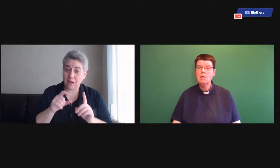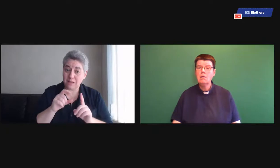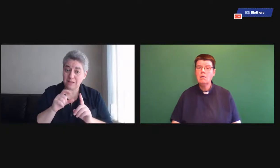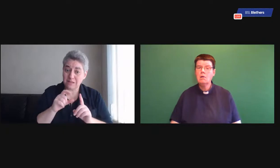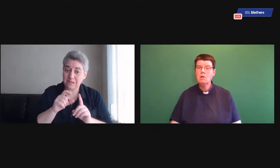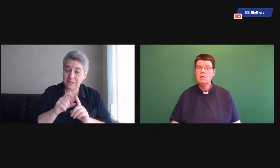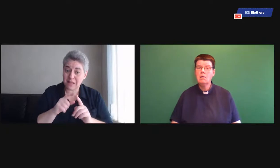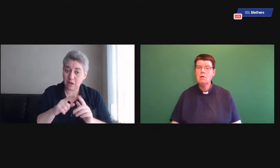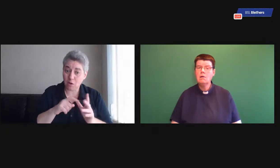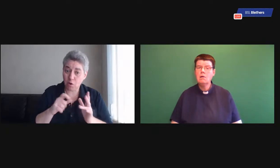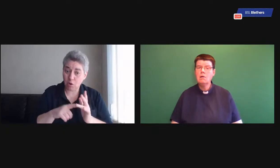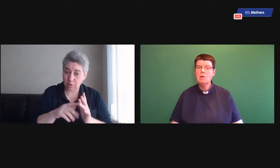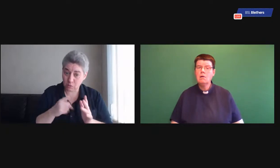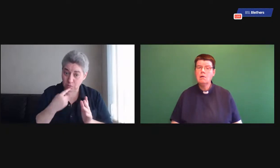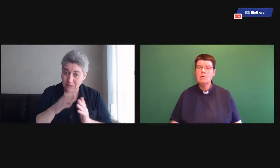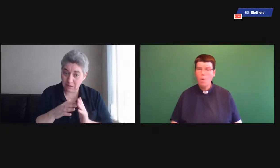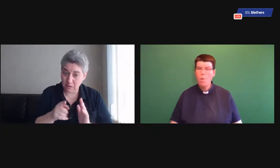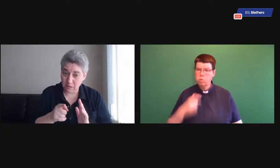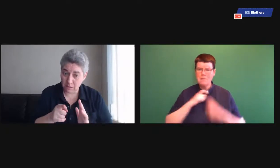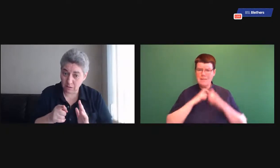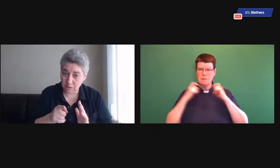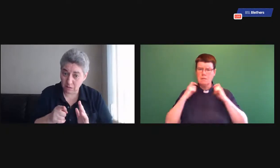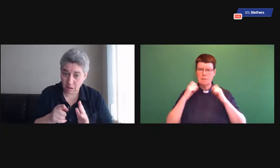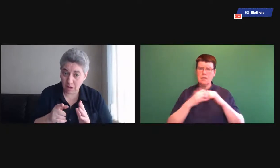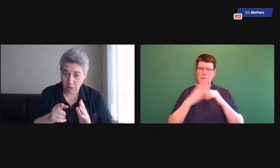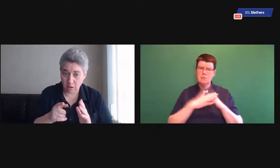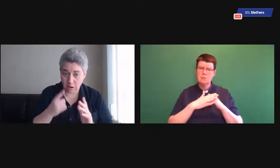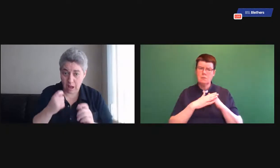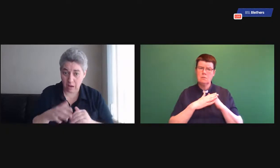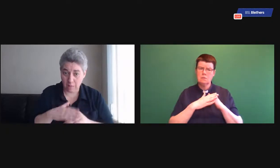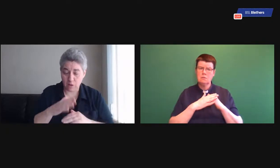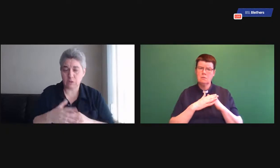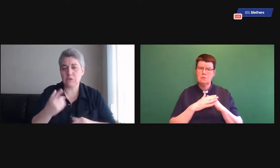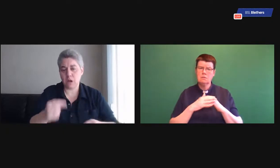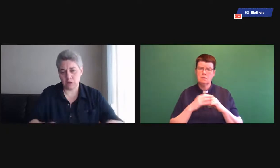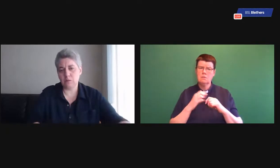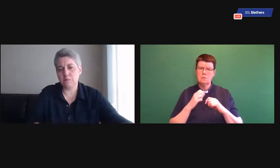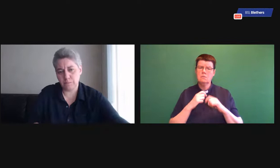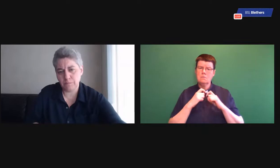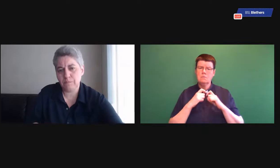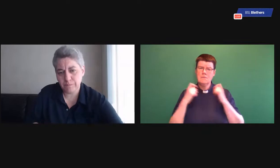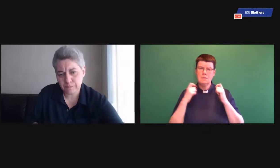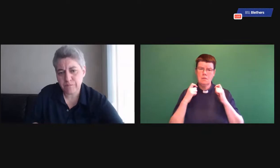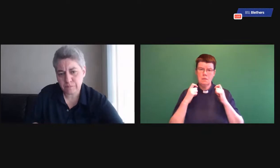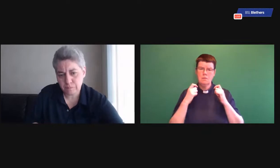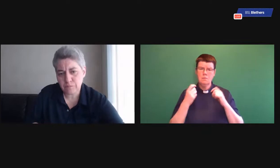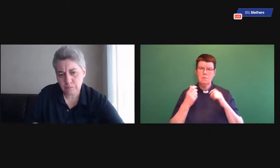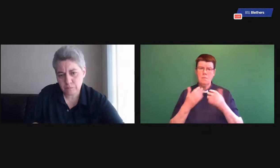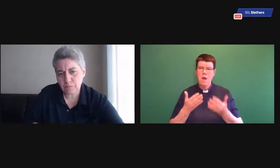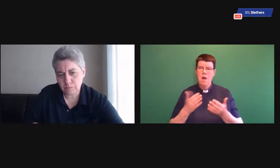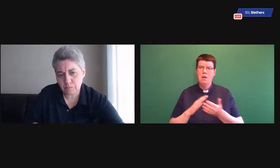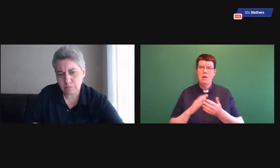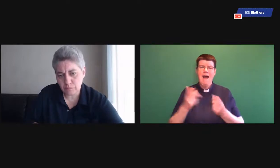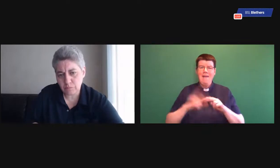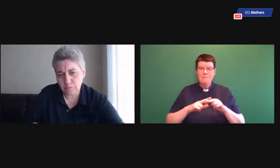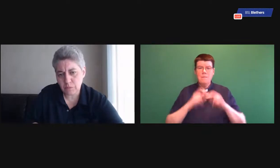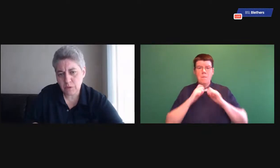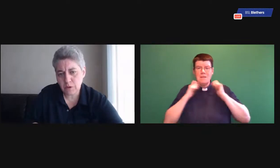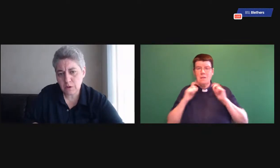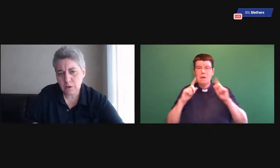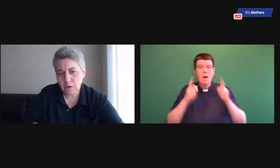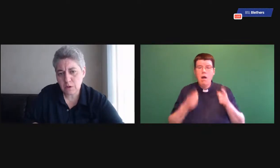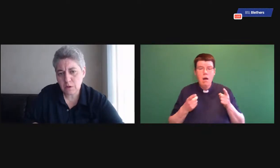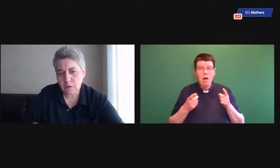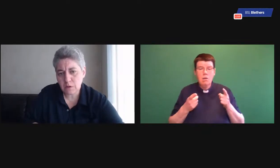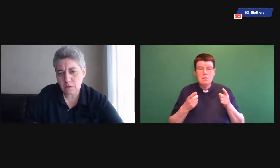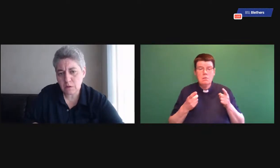Is that right? In the Church of Scotland, you're not allowed to get married? No, we're allowed to get married. No, no, yeah, yeah, yeah. Minister's allowed to get